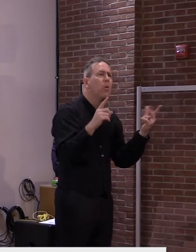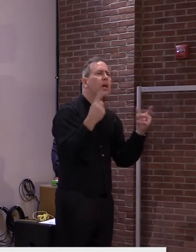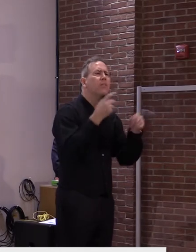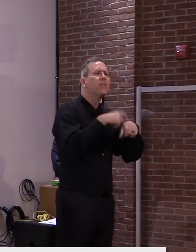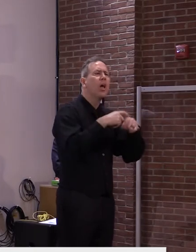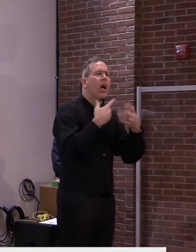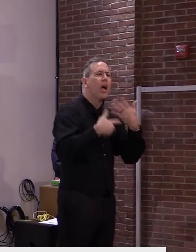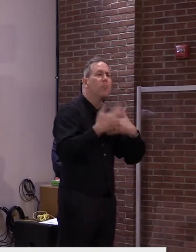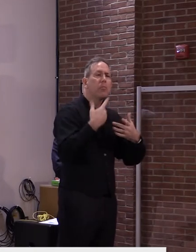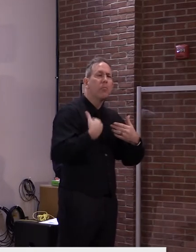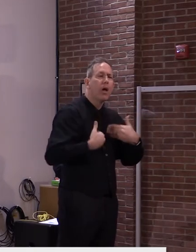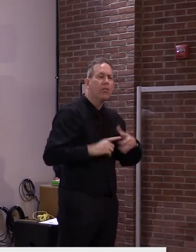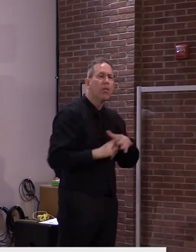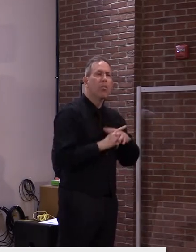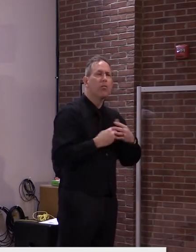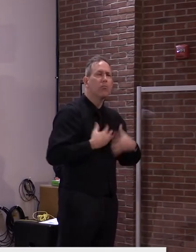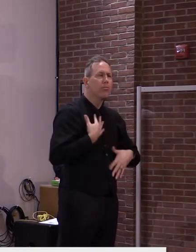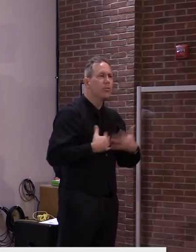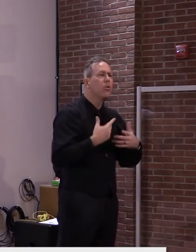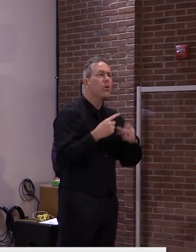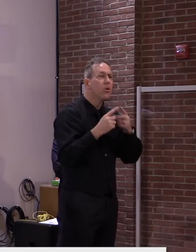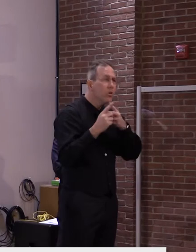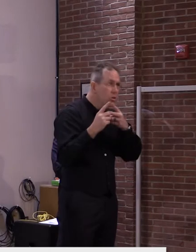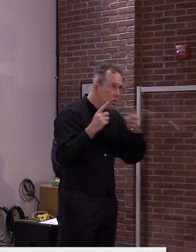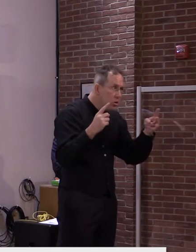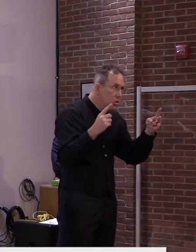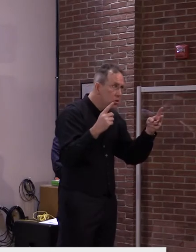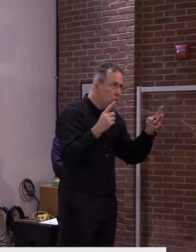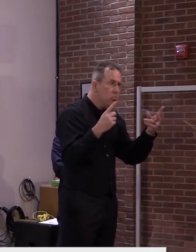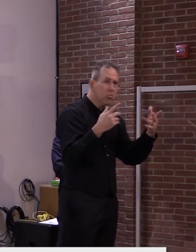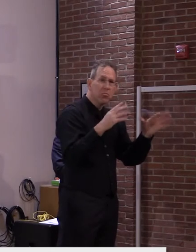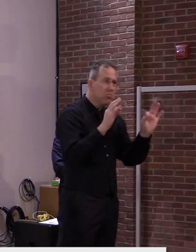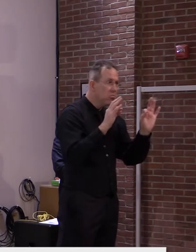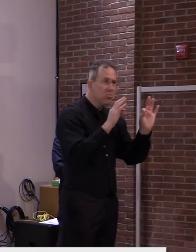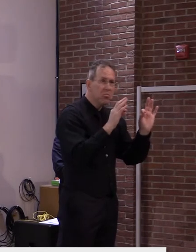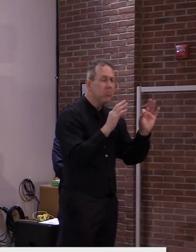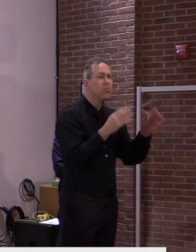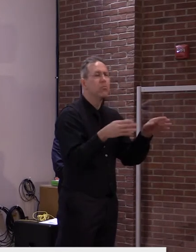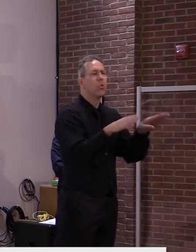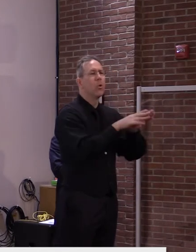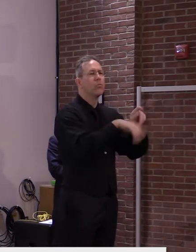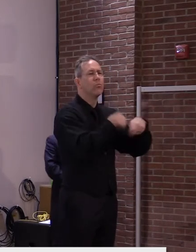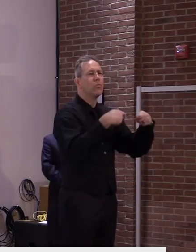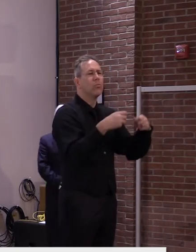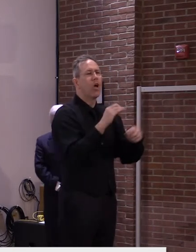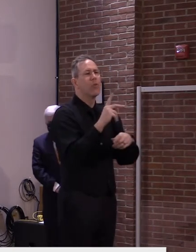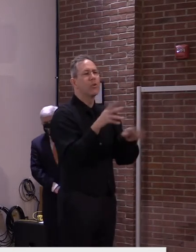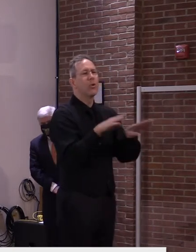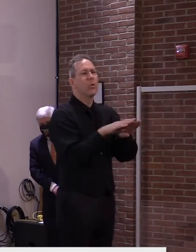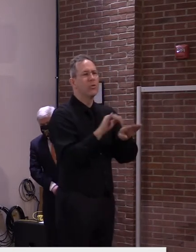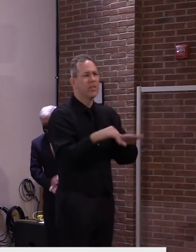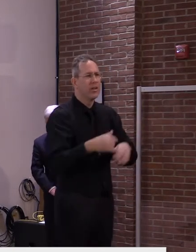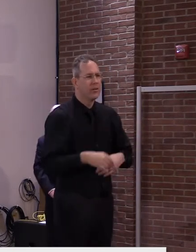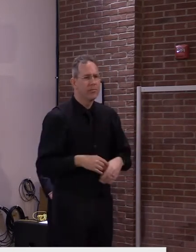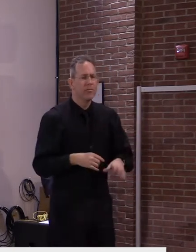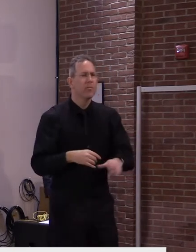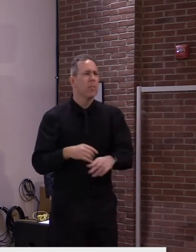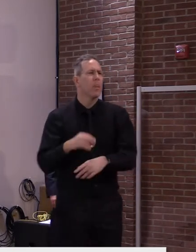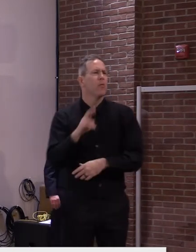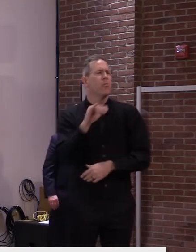list. We're going to have to move to the next line of questions. Brent Burlington. Thank you very much. Burlington Free